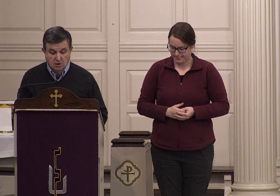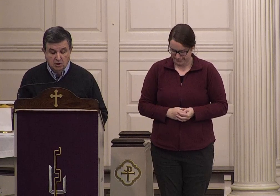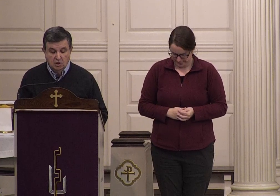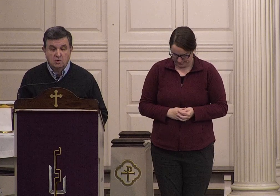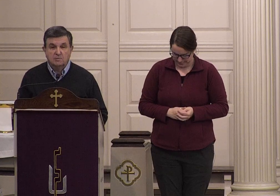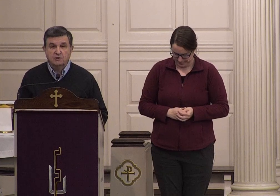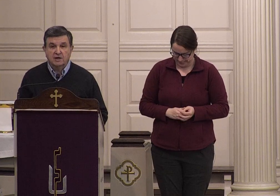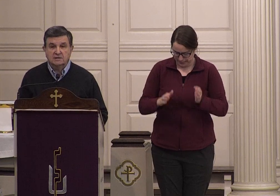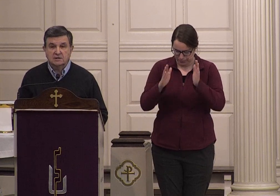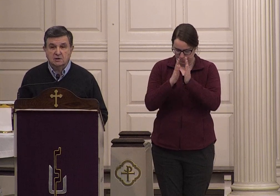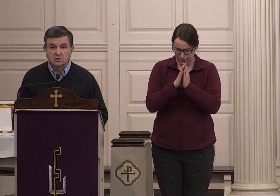we pray to the Lord.